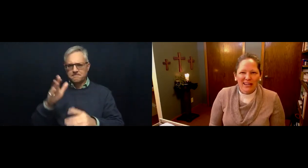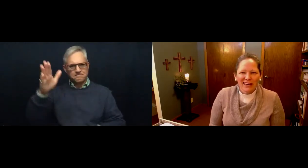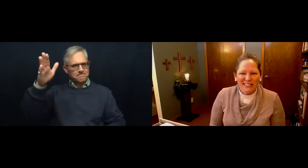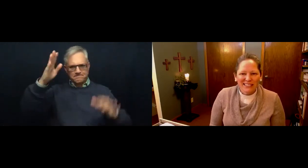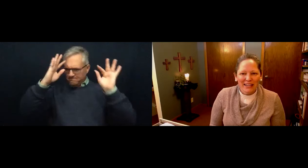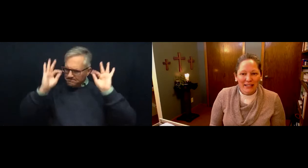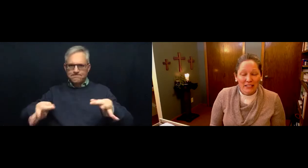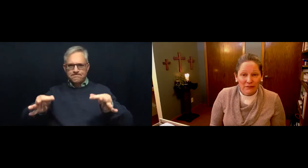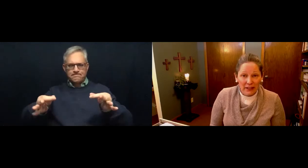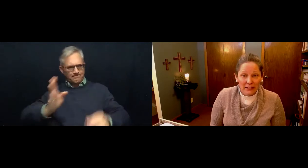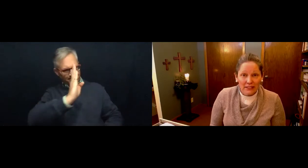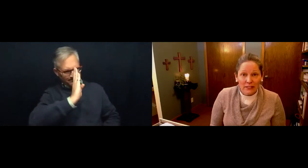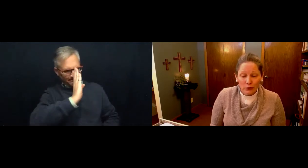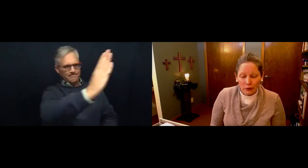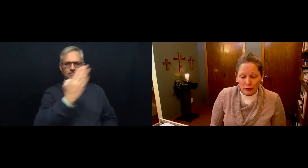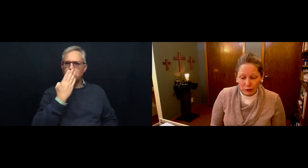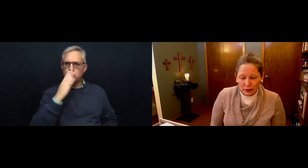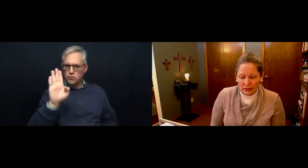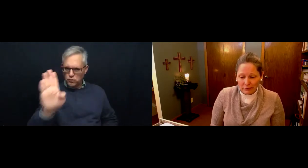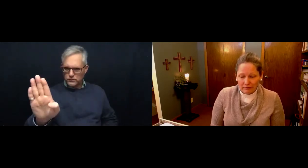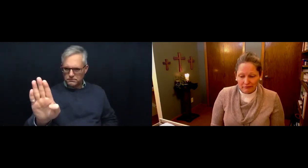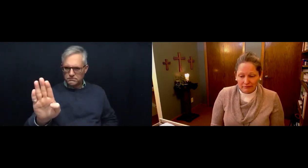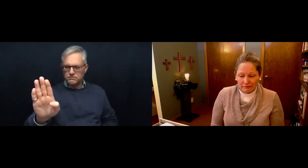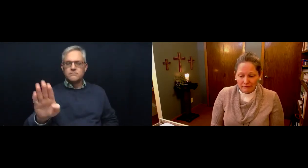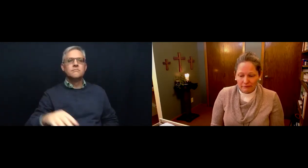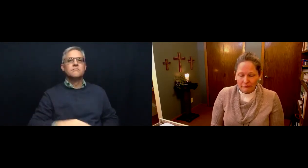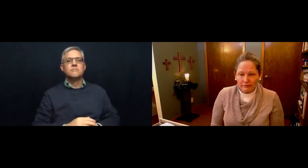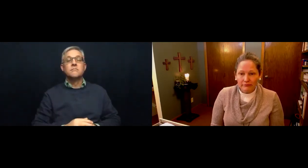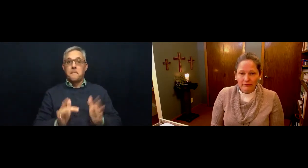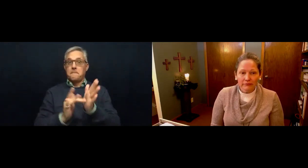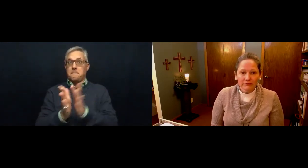says he set his face toward Jerusalem.